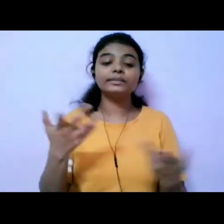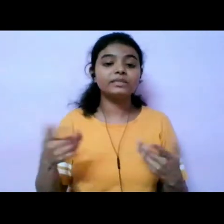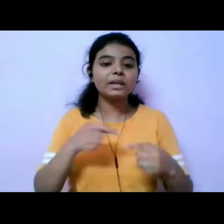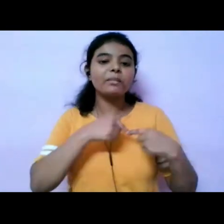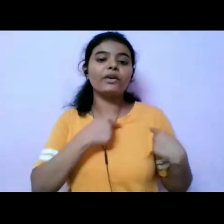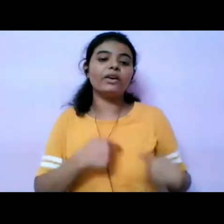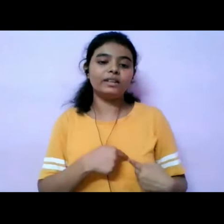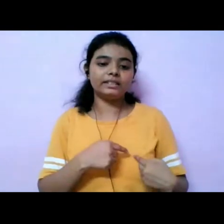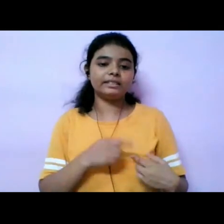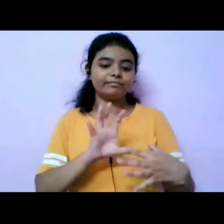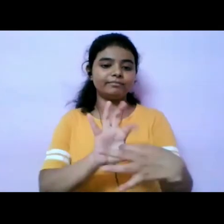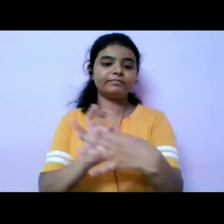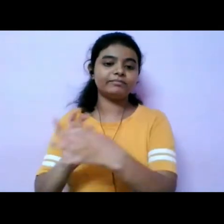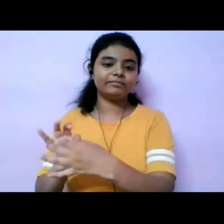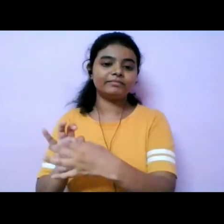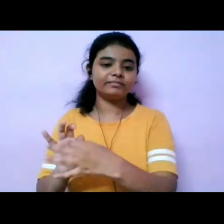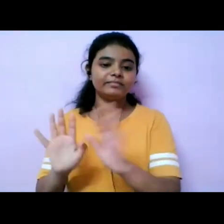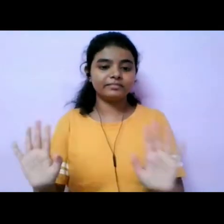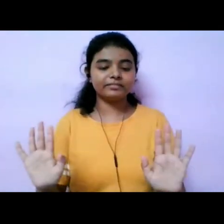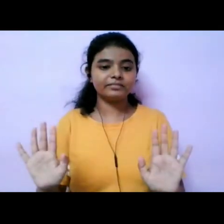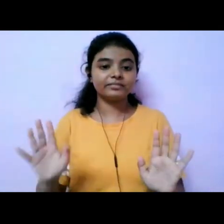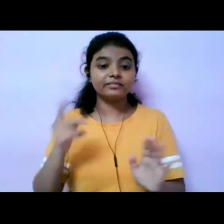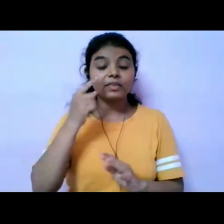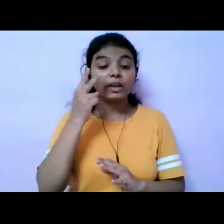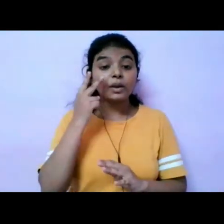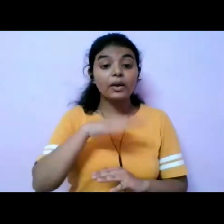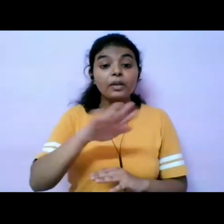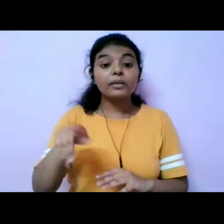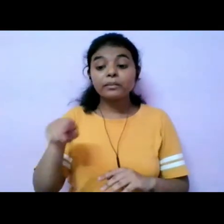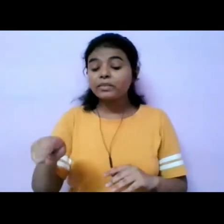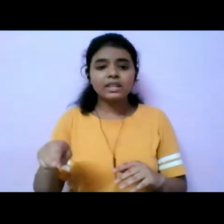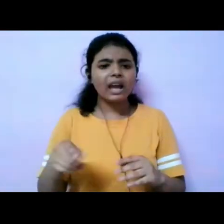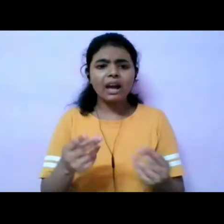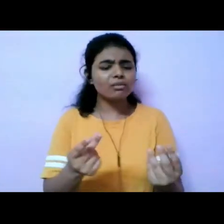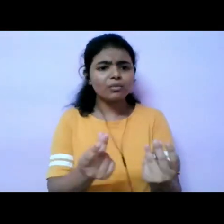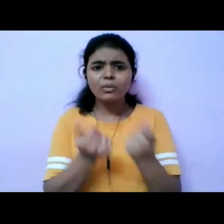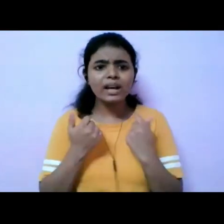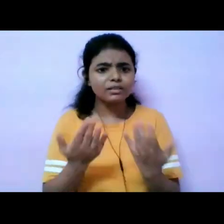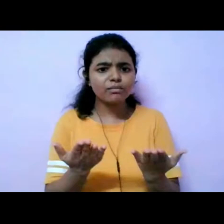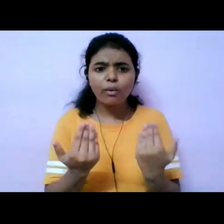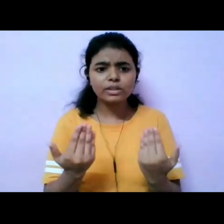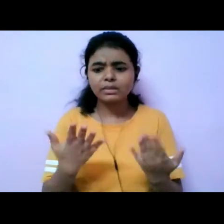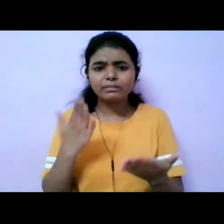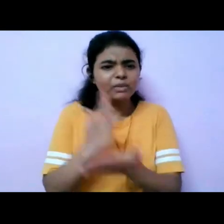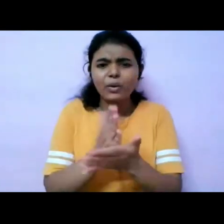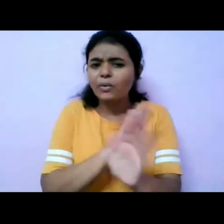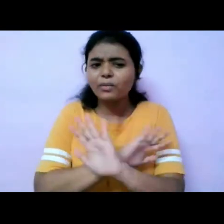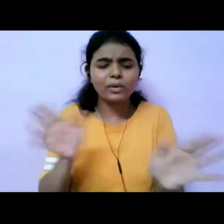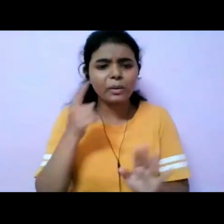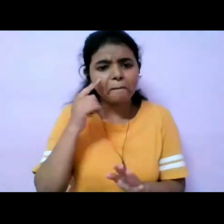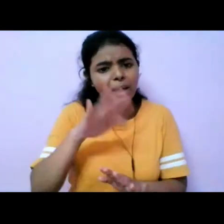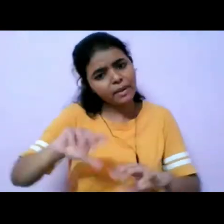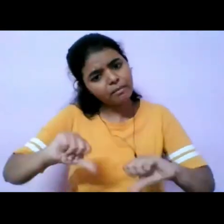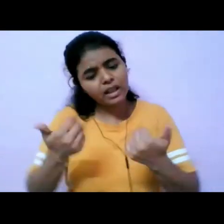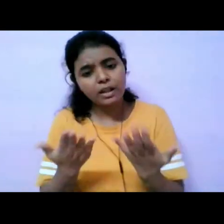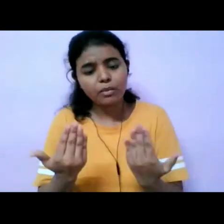hard. Had to say the blind must work steadfastly and without pause, that in